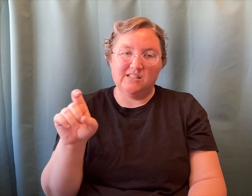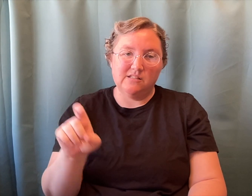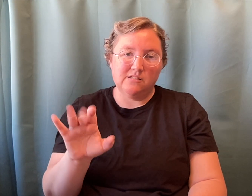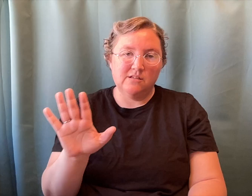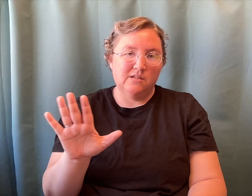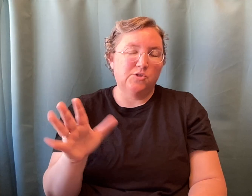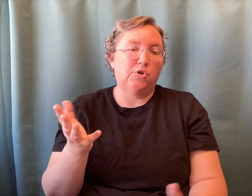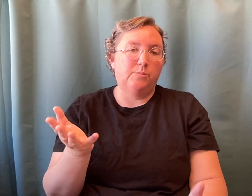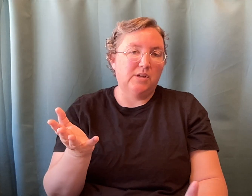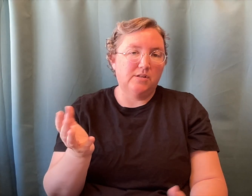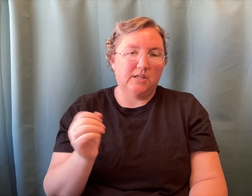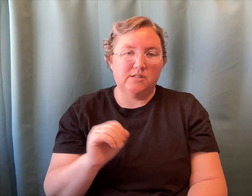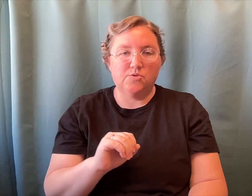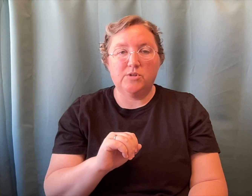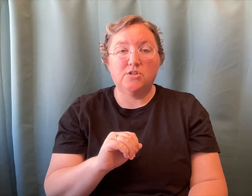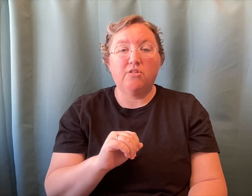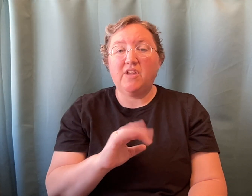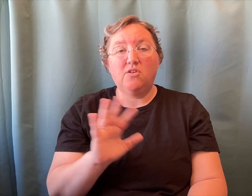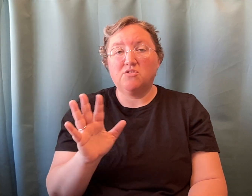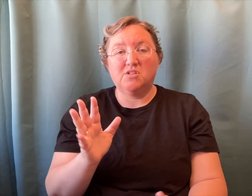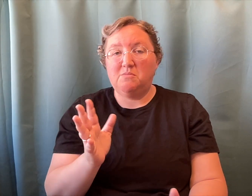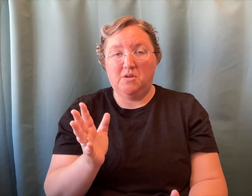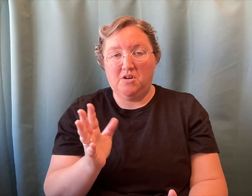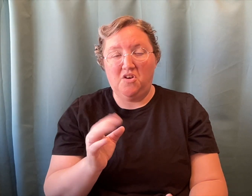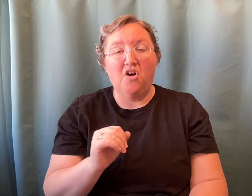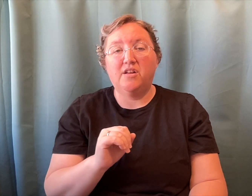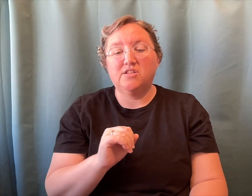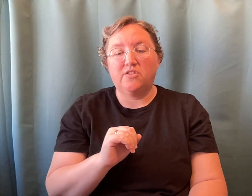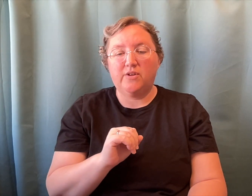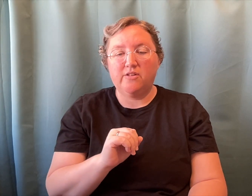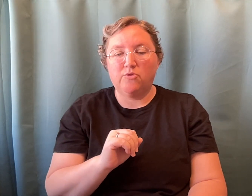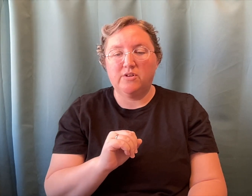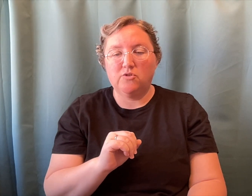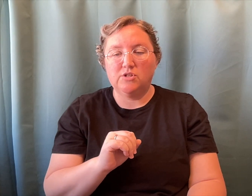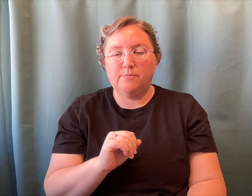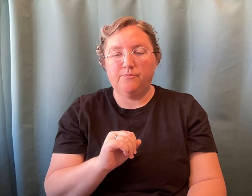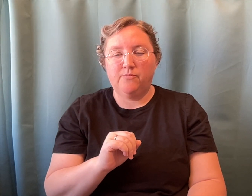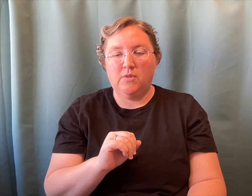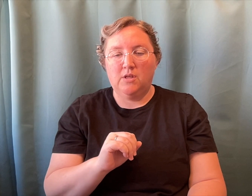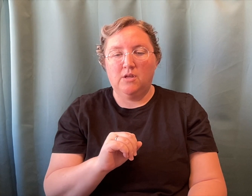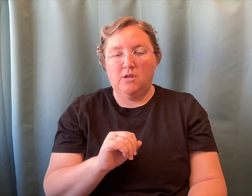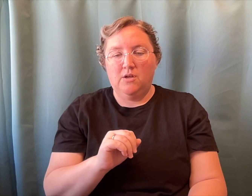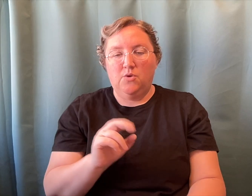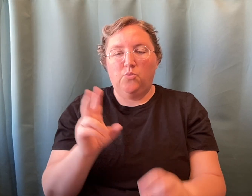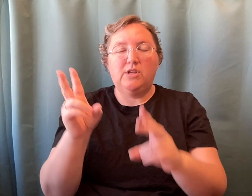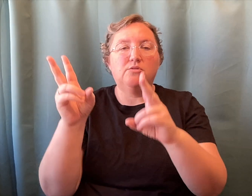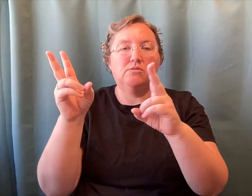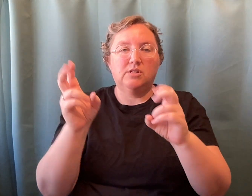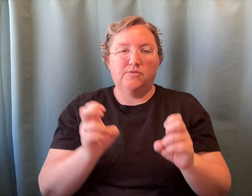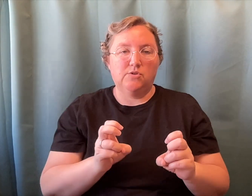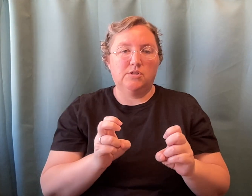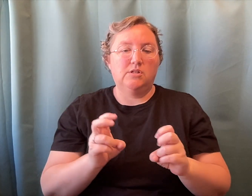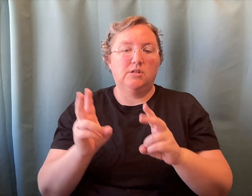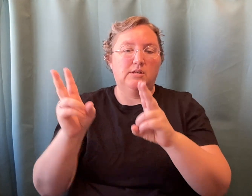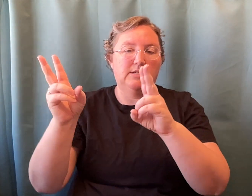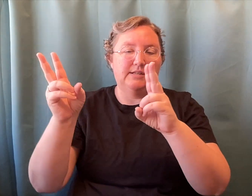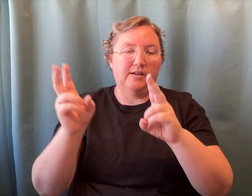Texas, so it could be a Texas regional thing or just not a Southern California version. We use this version,